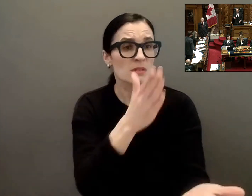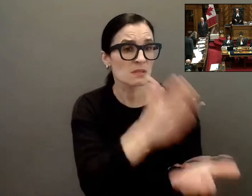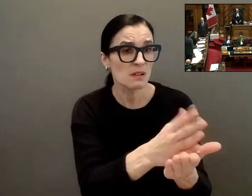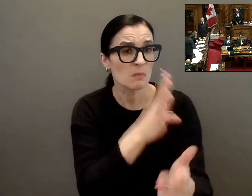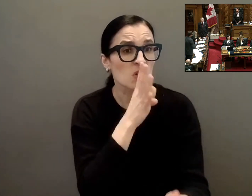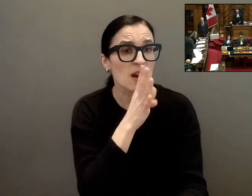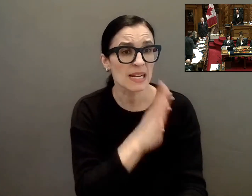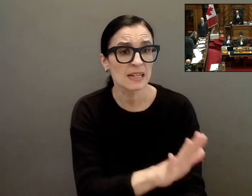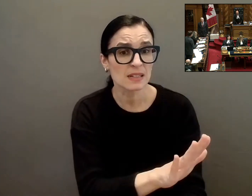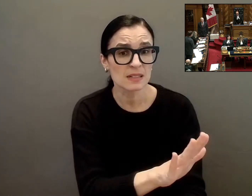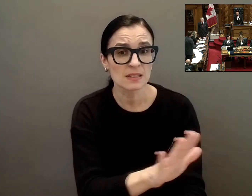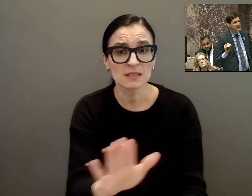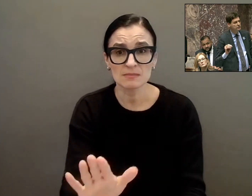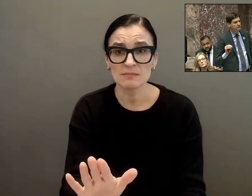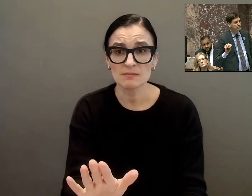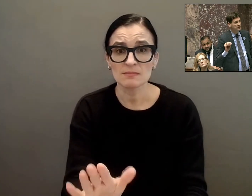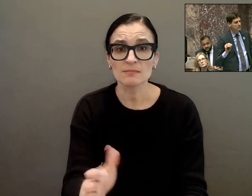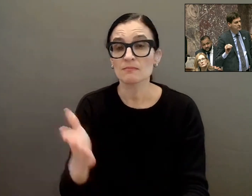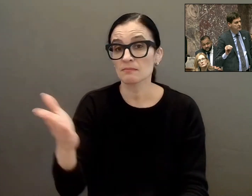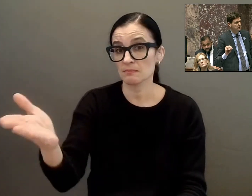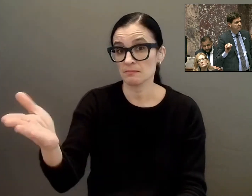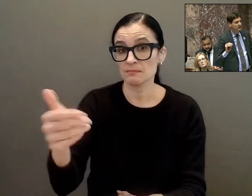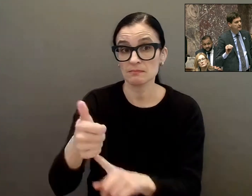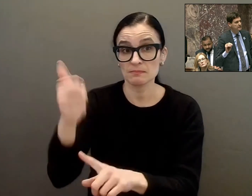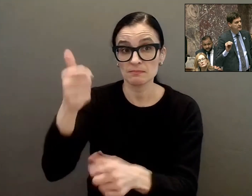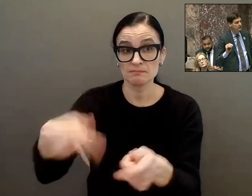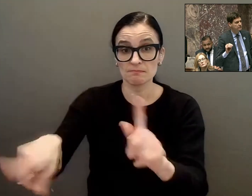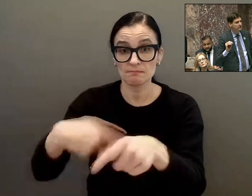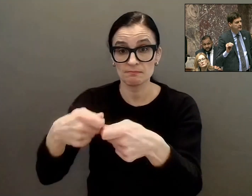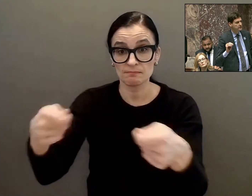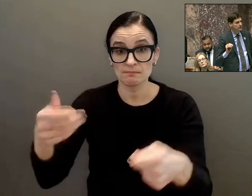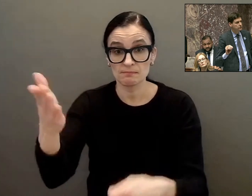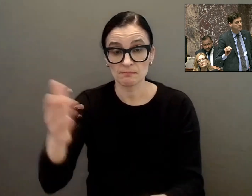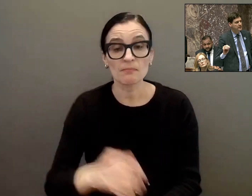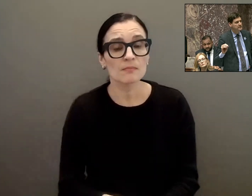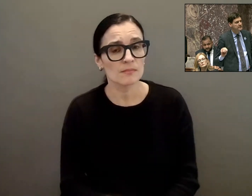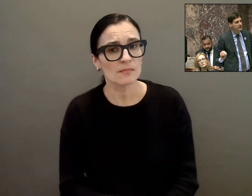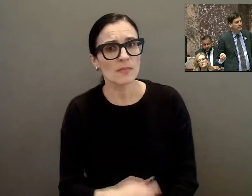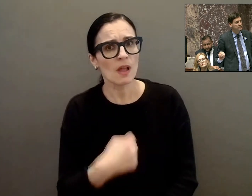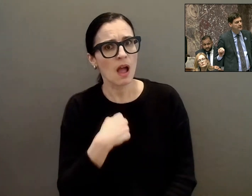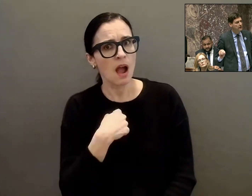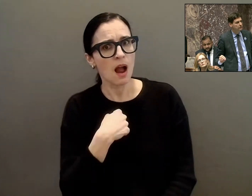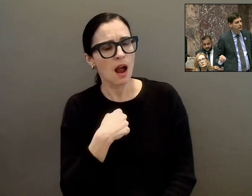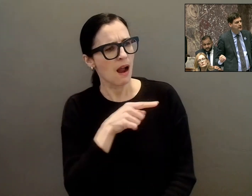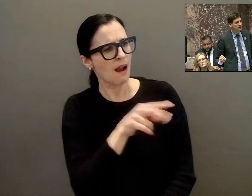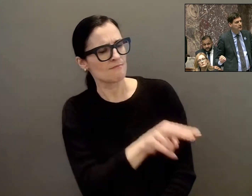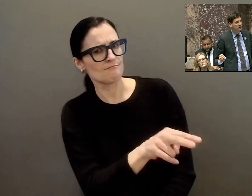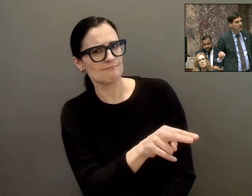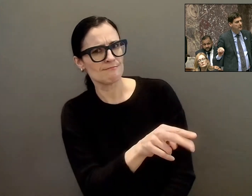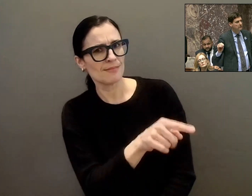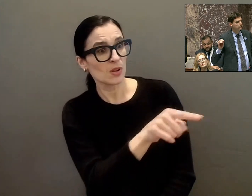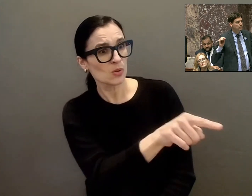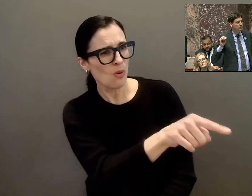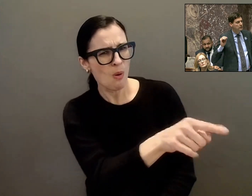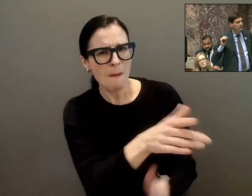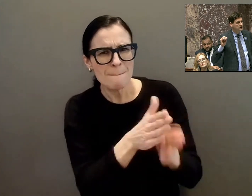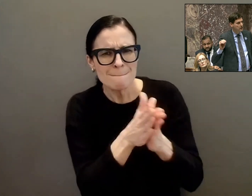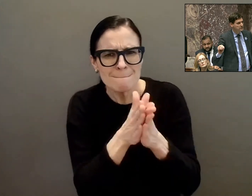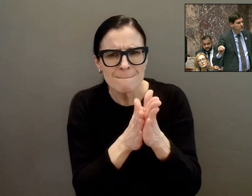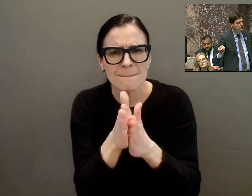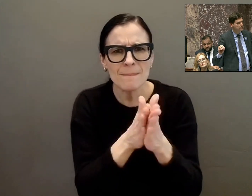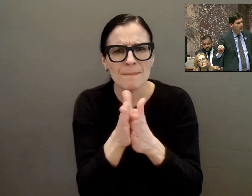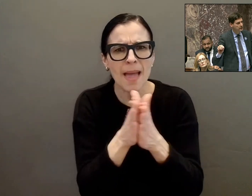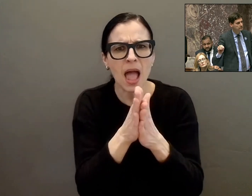Premier, conclude, please. I'd love to see the same passion from the opposition fighting the tariffs, fighting Donald Trump, but instead we saw the health critic for